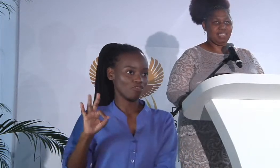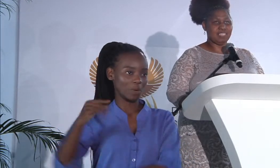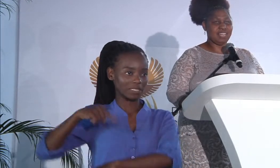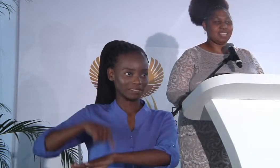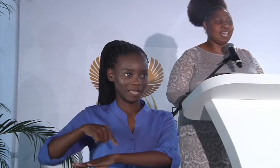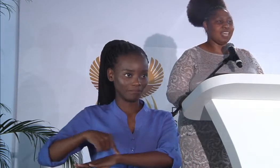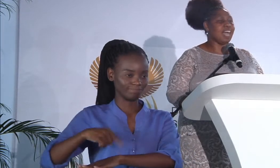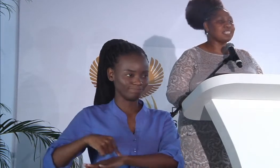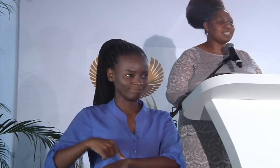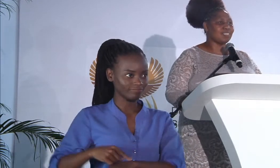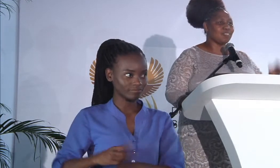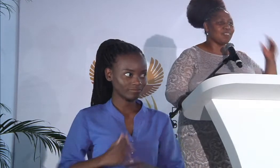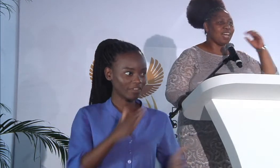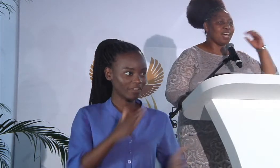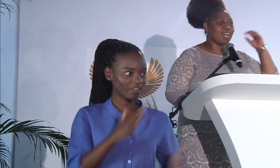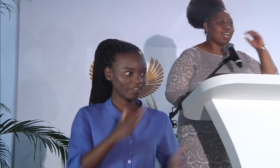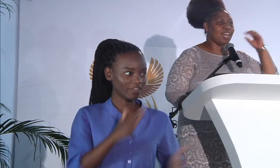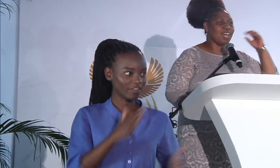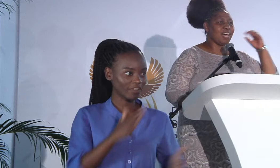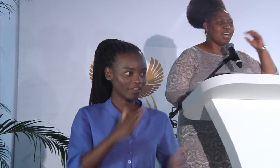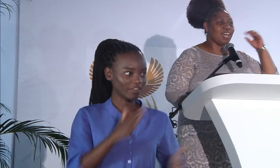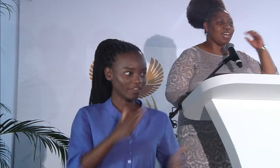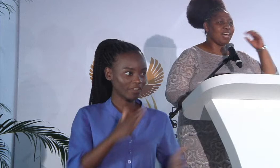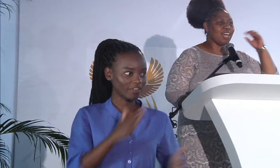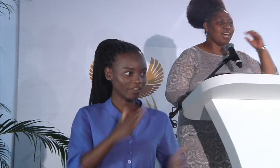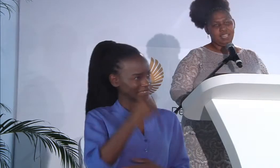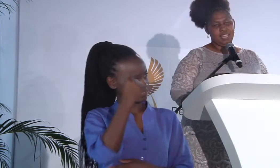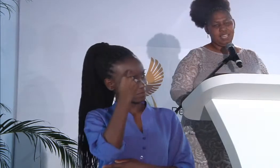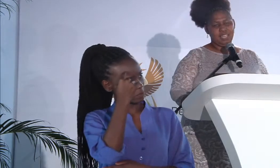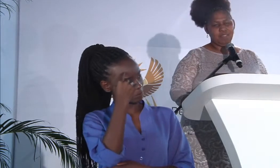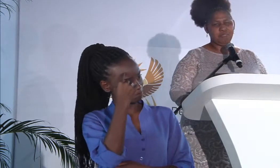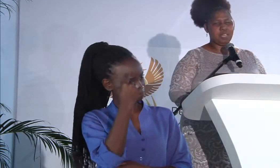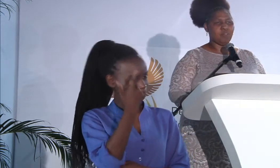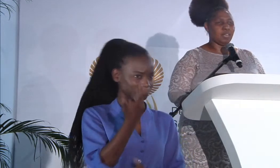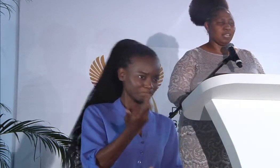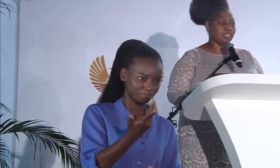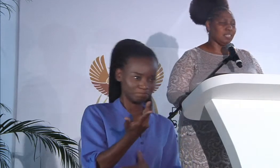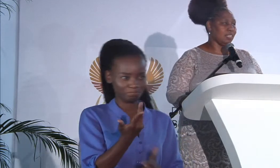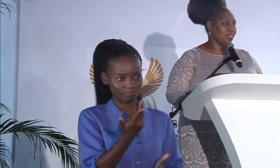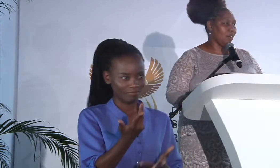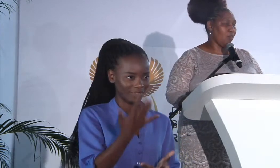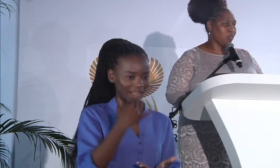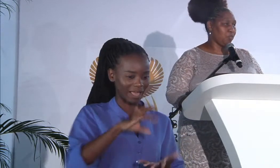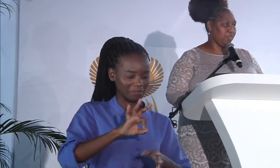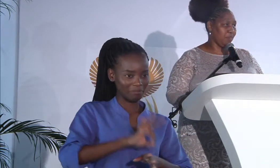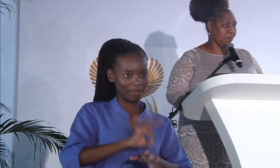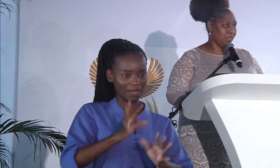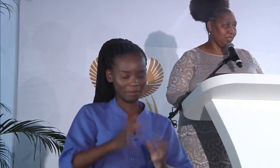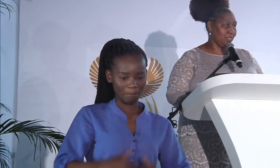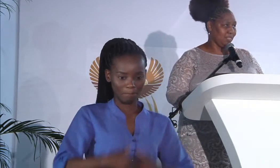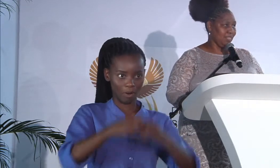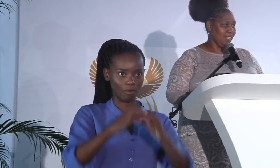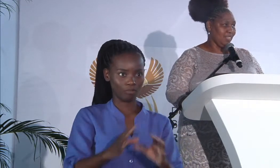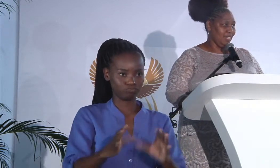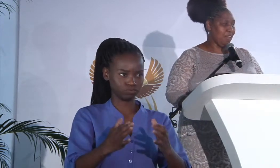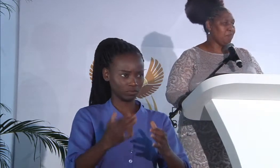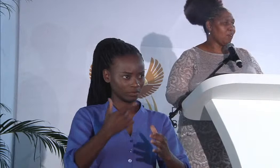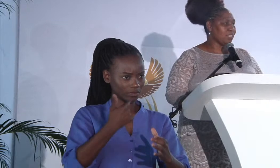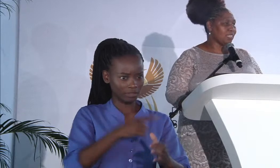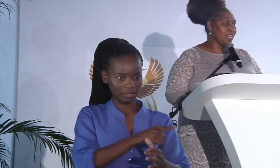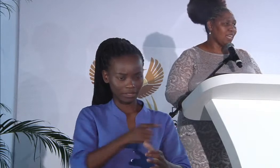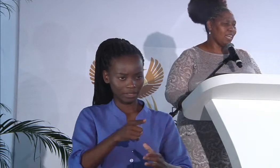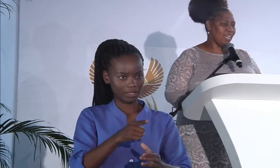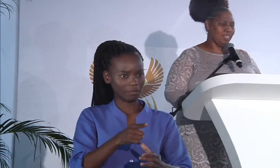and I was like, hey guys, we are thinking about having an organization. How would you feel about it? And